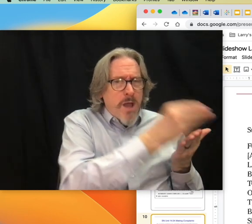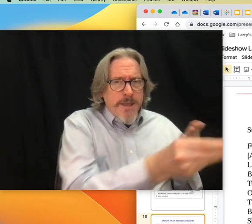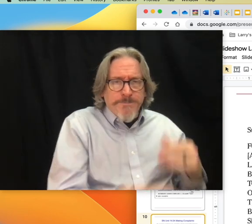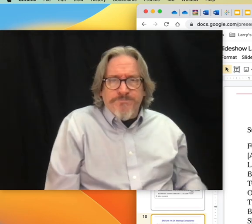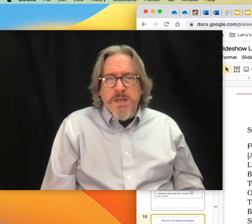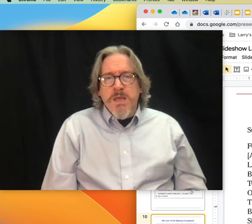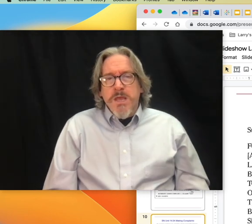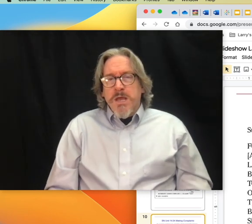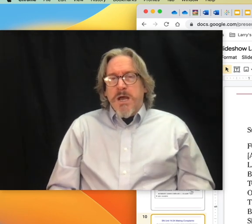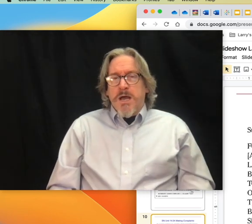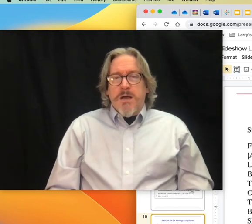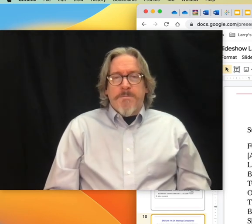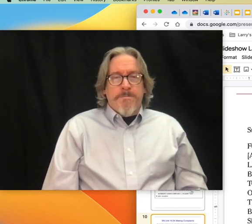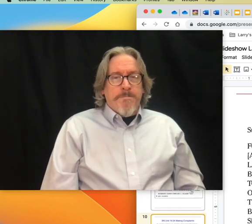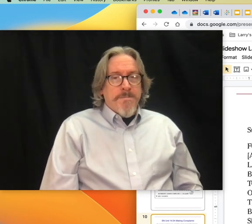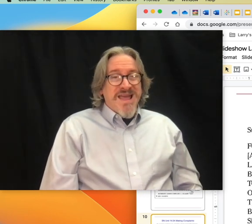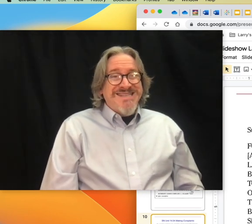buy, buy, buy.